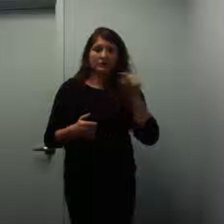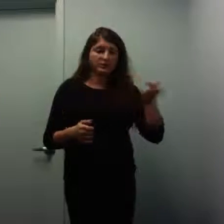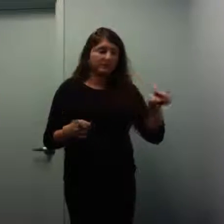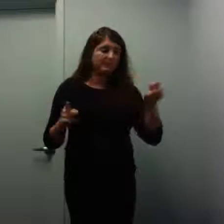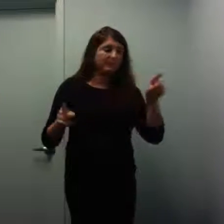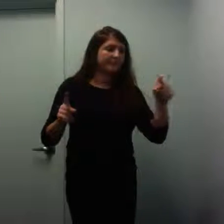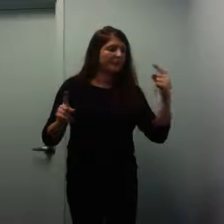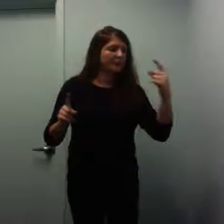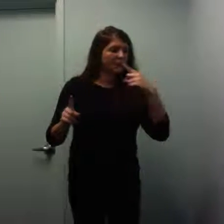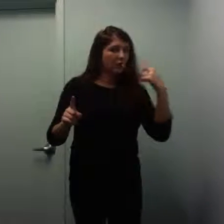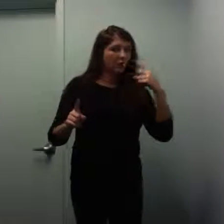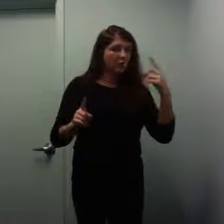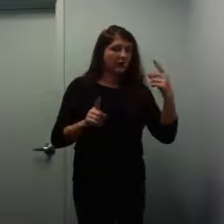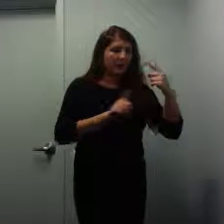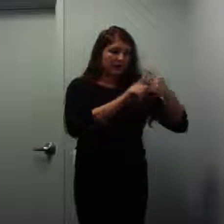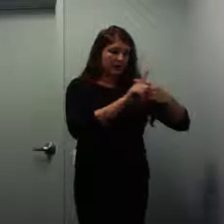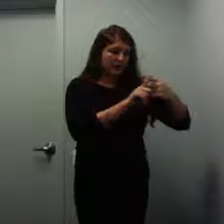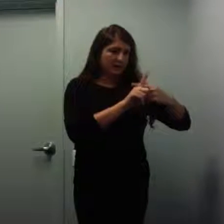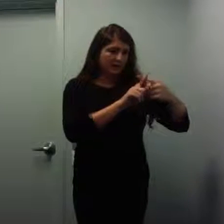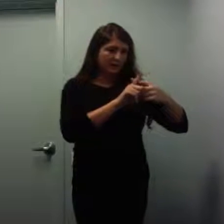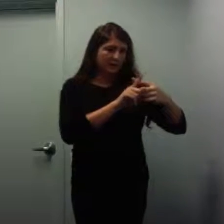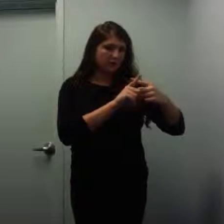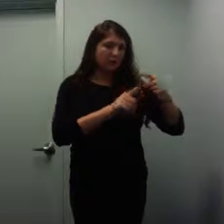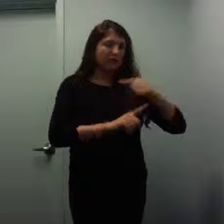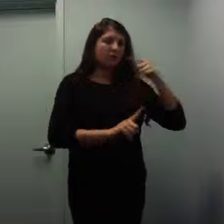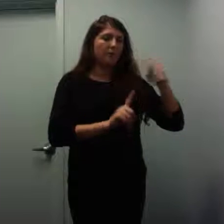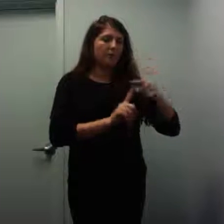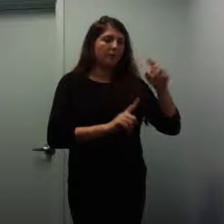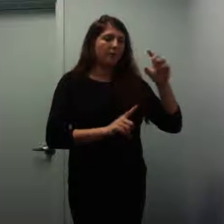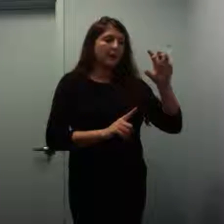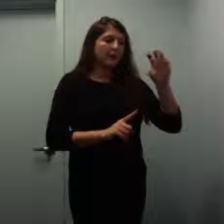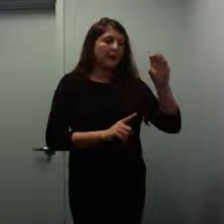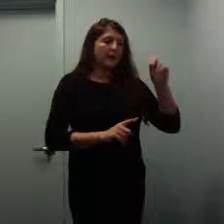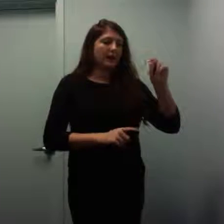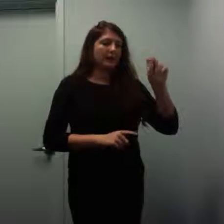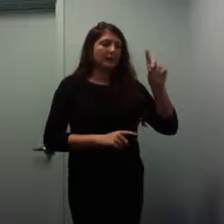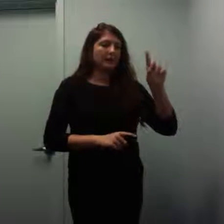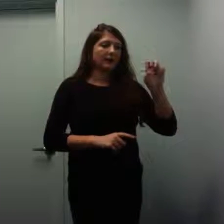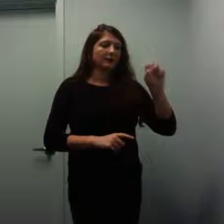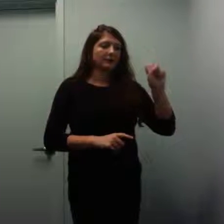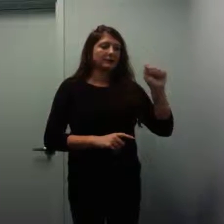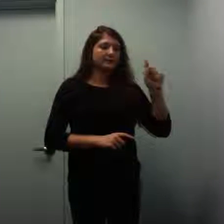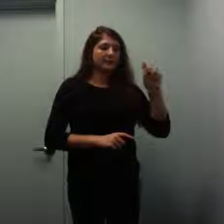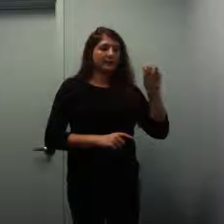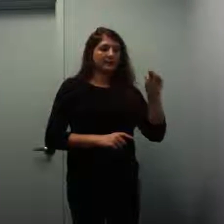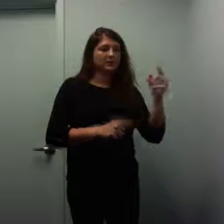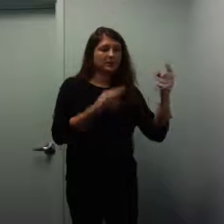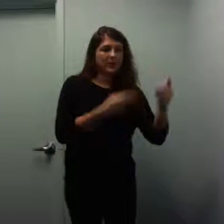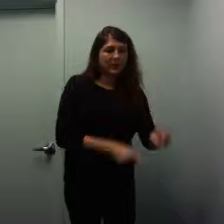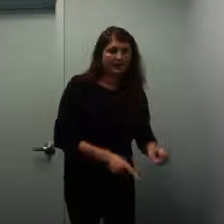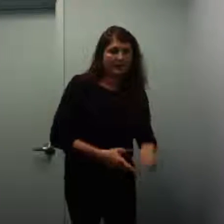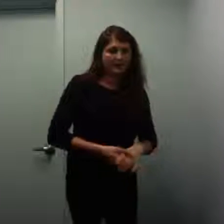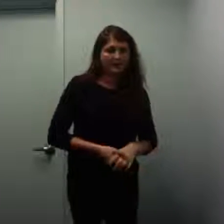which condensation occurs. If the dew point is below 0 degrees